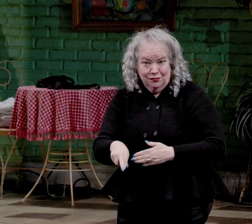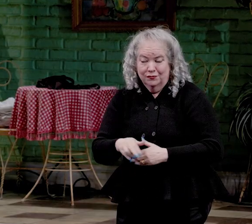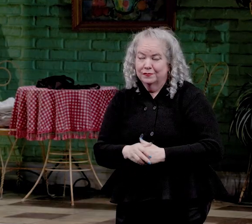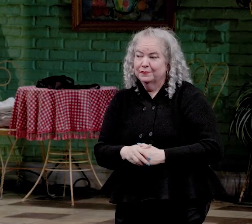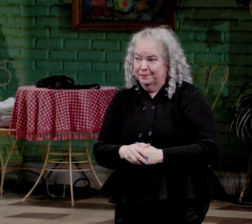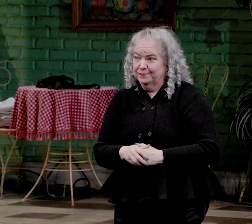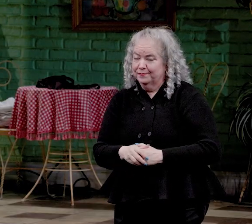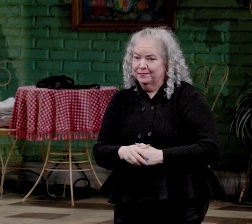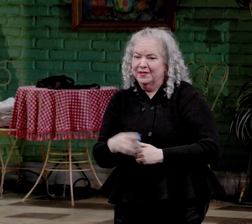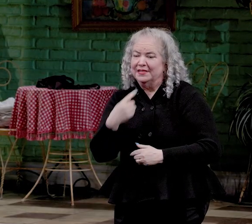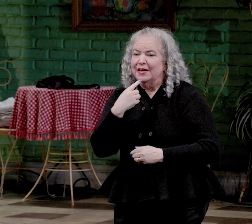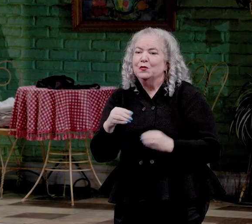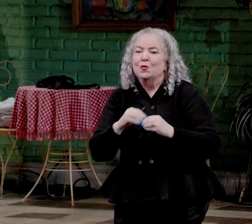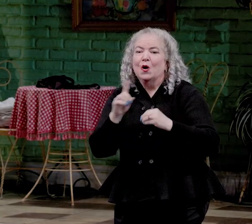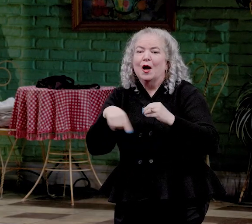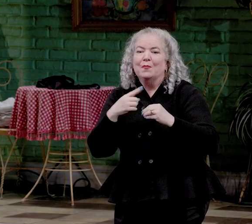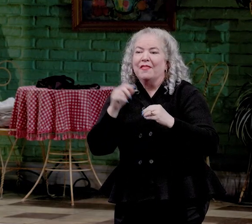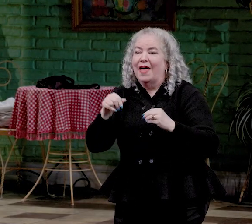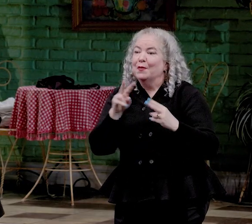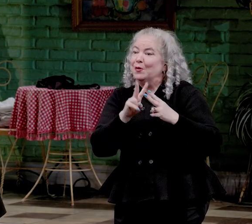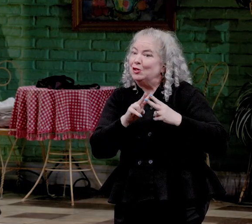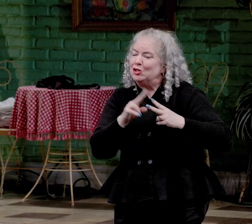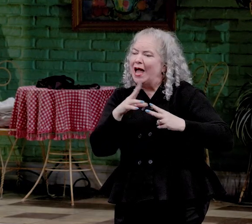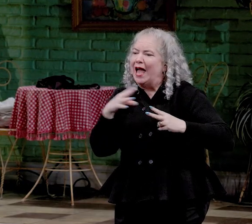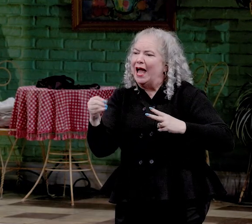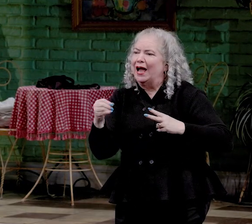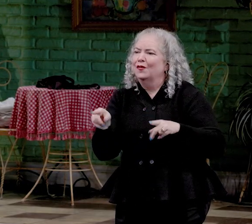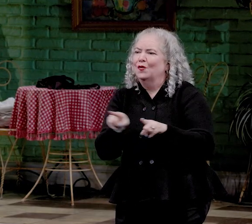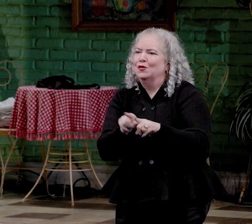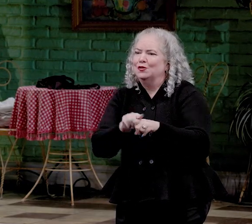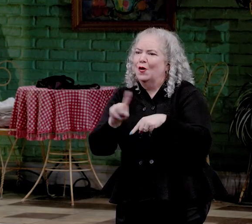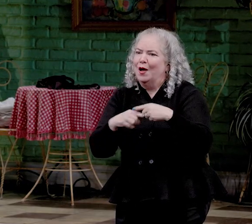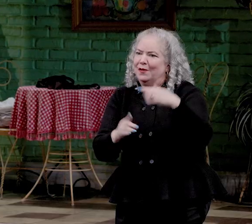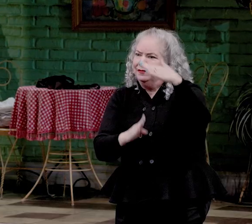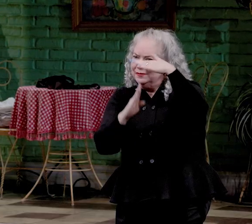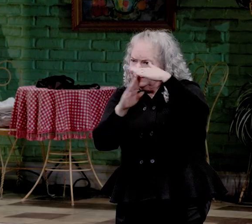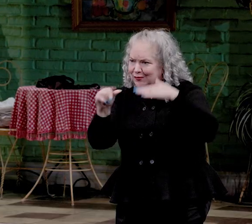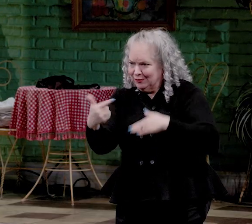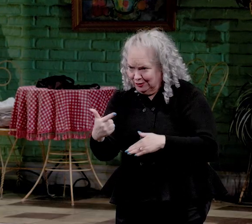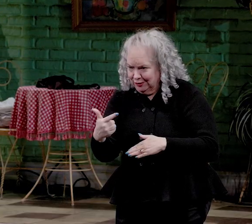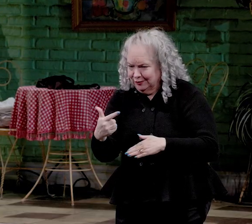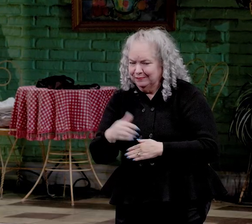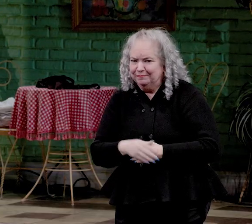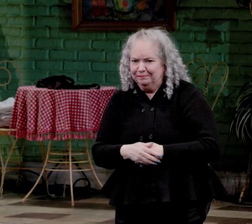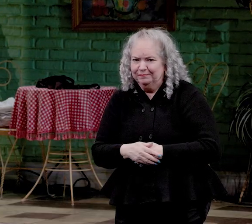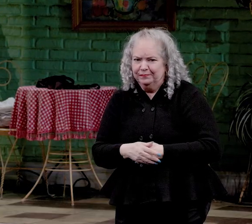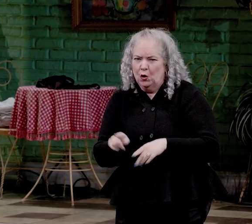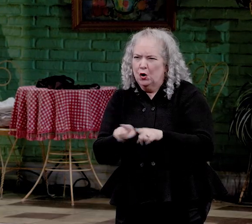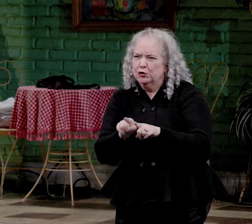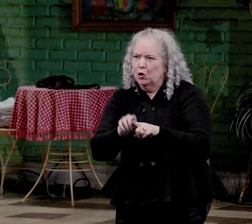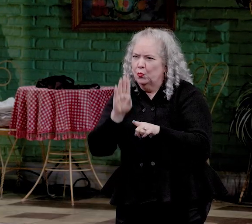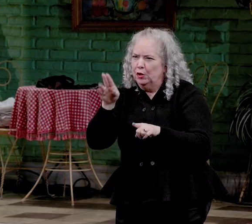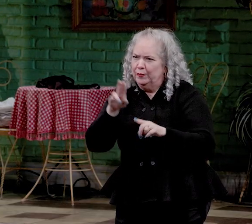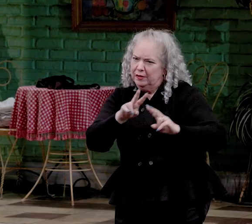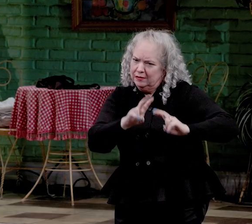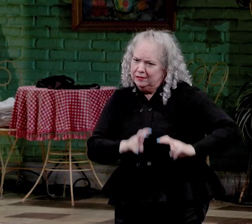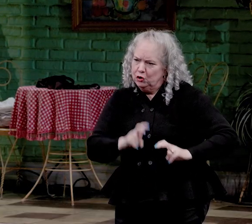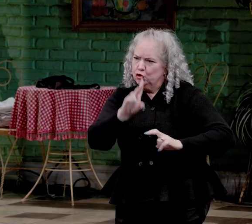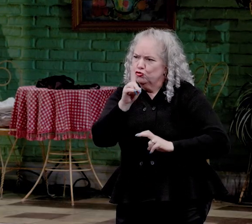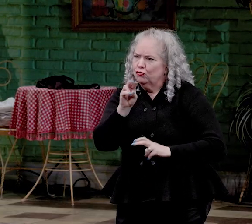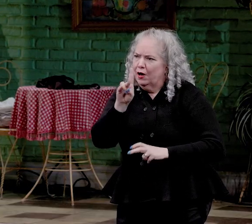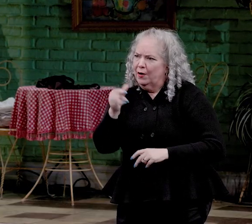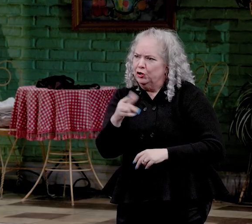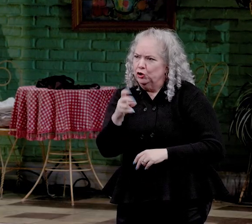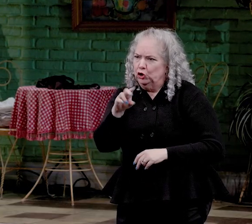Rochester. Here to tell you more about the partnership and about Topdog Underdog, which he will be the dramaturg for as well,